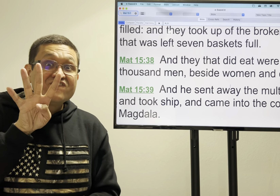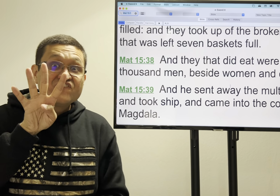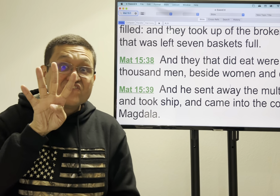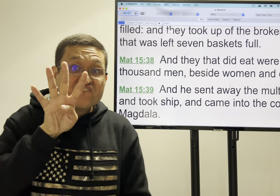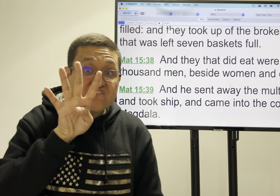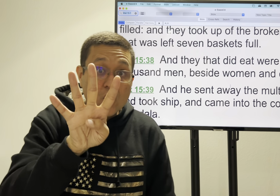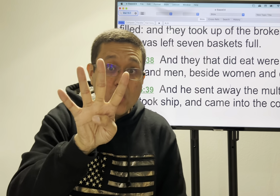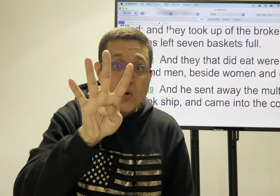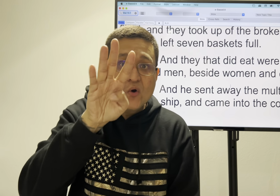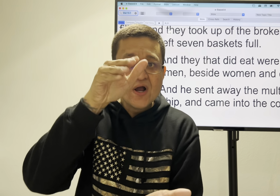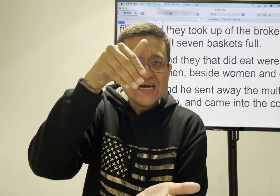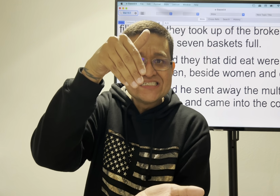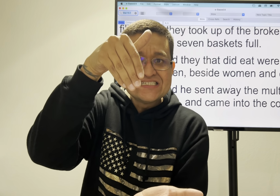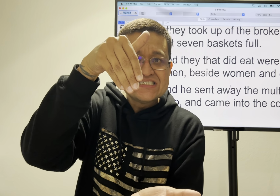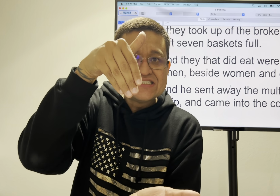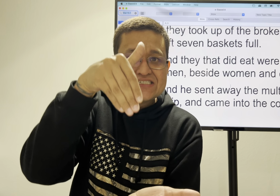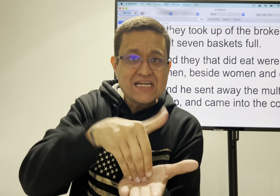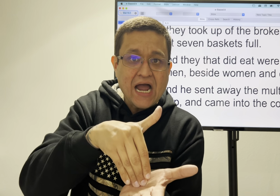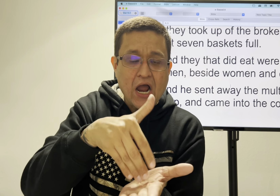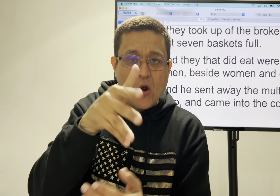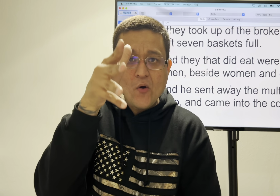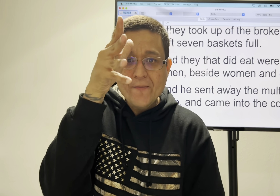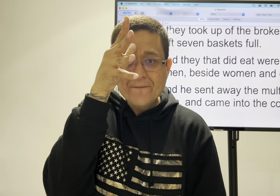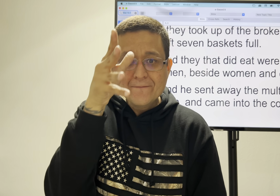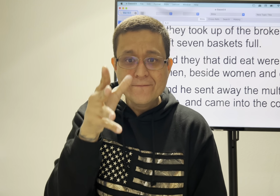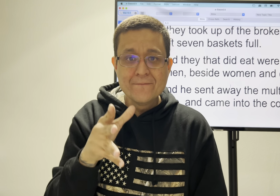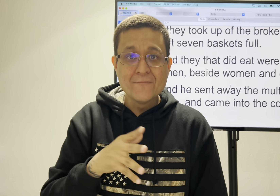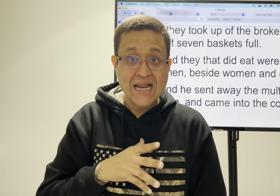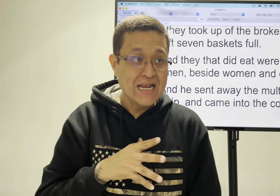And they did eat, were 4,000 men.